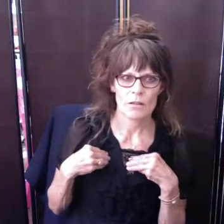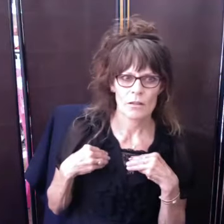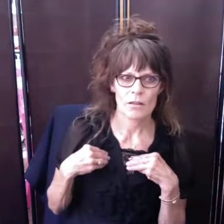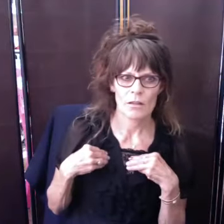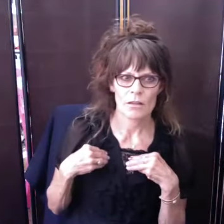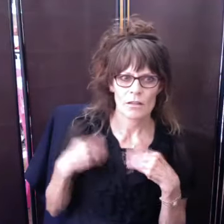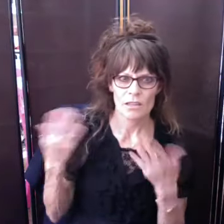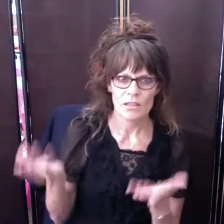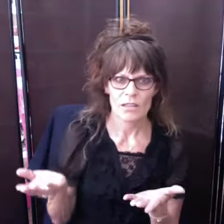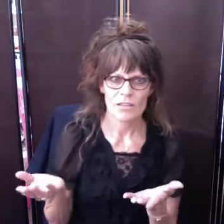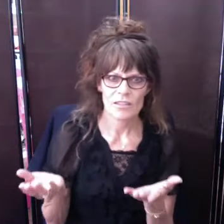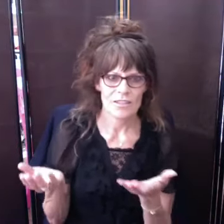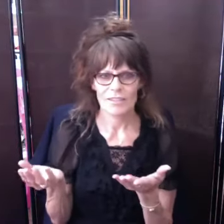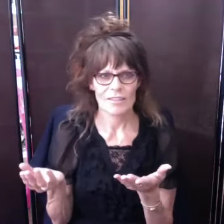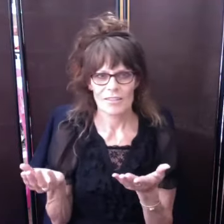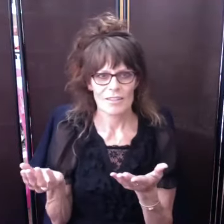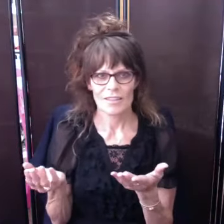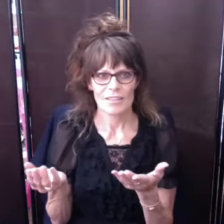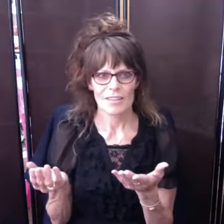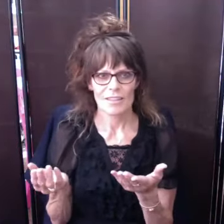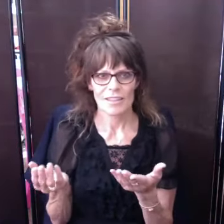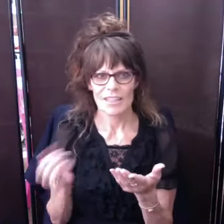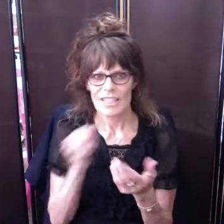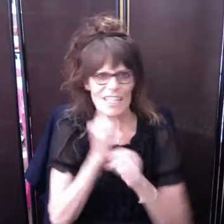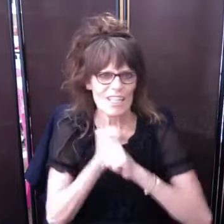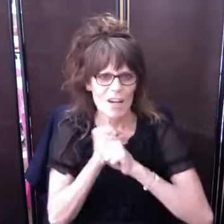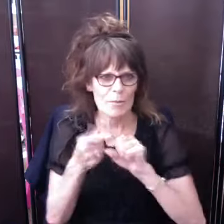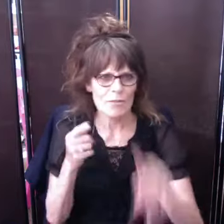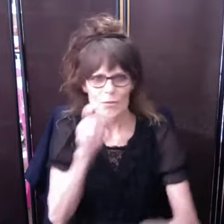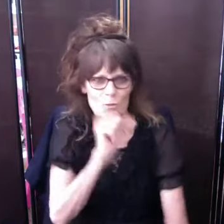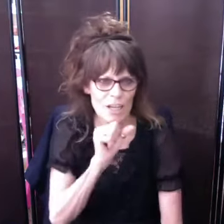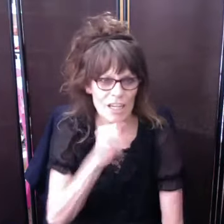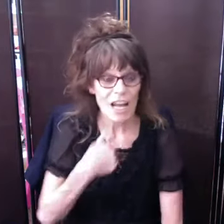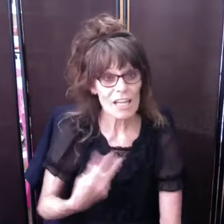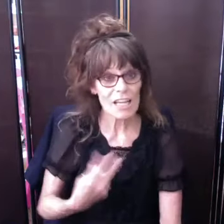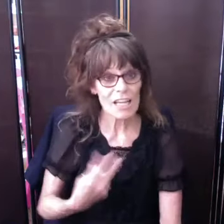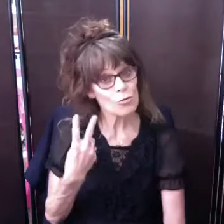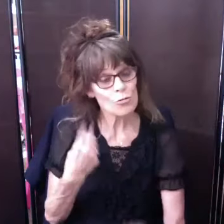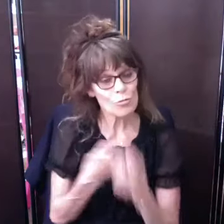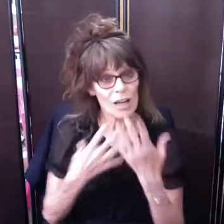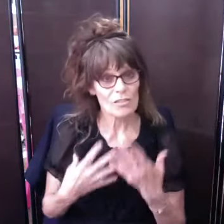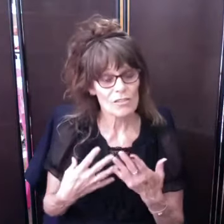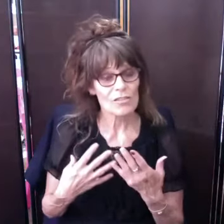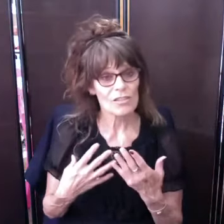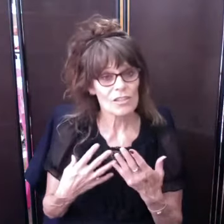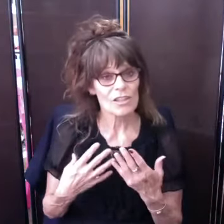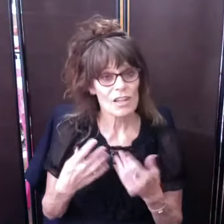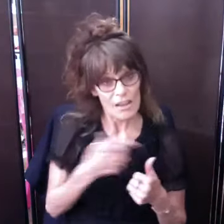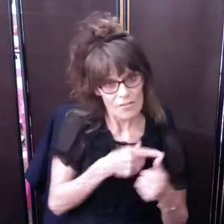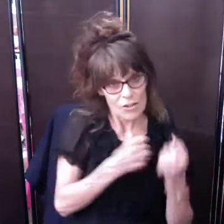He didn't stand between me and a drink, never has. I've had 2 sponsors since I've been sober in Alcoholics Anonymous. That first sponsor retired from